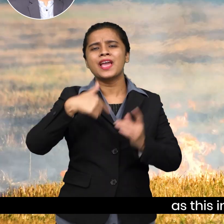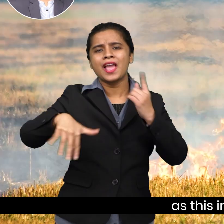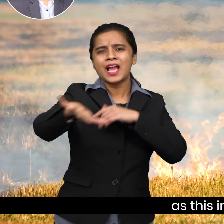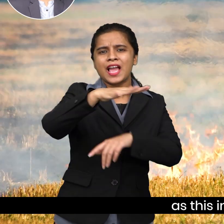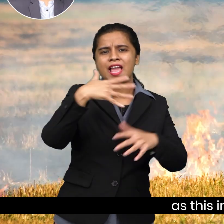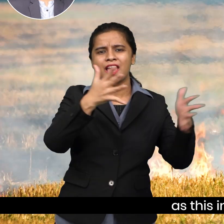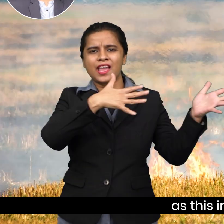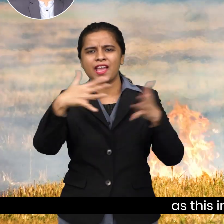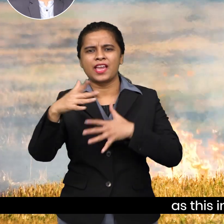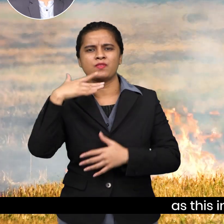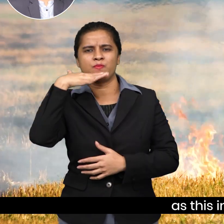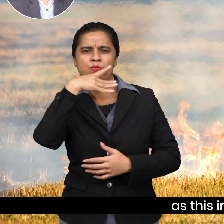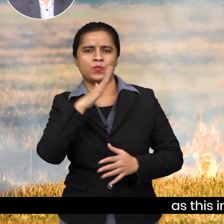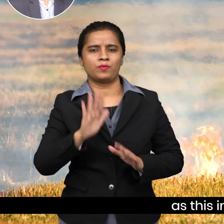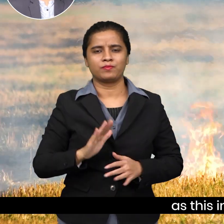pollution.